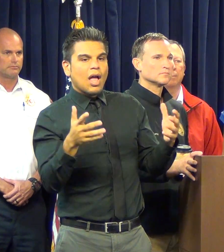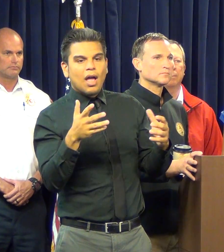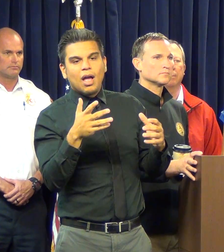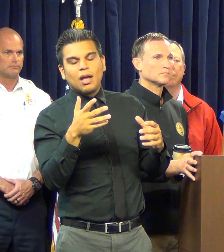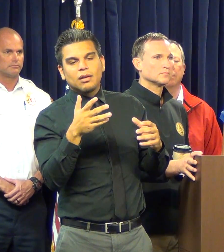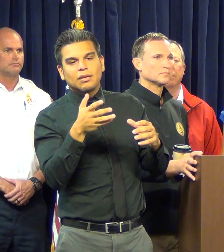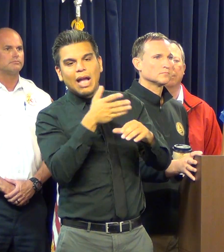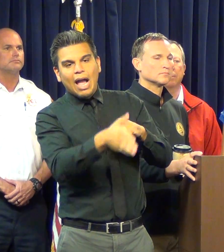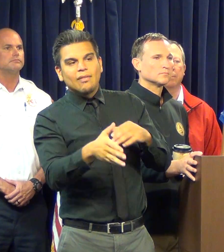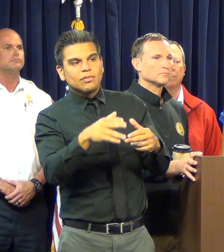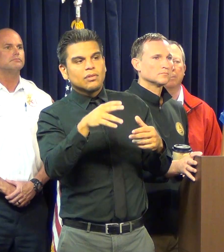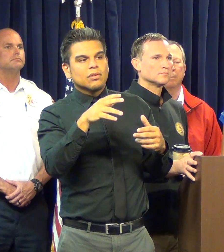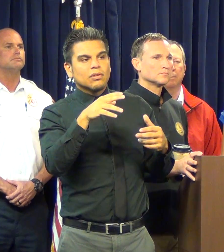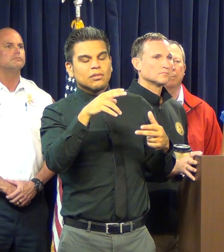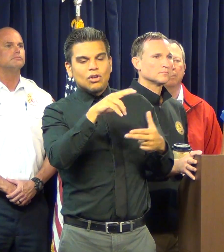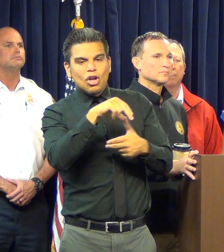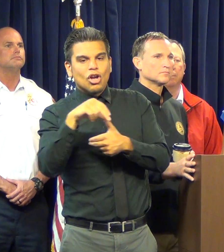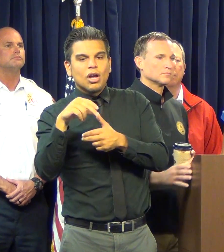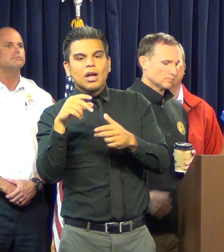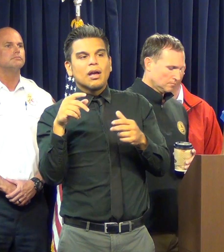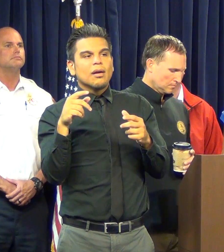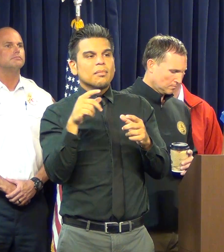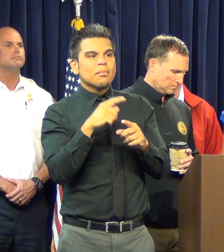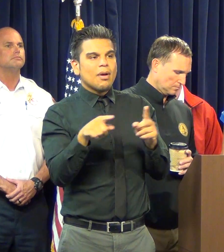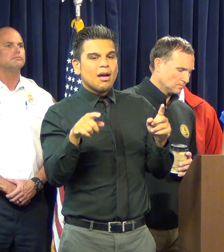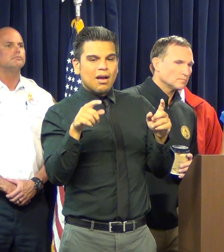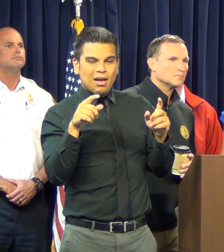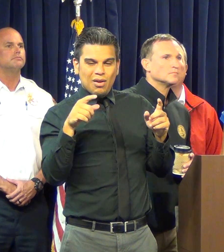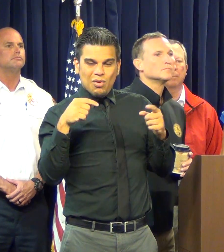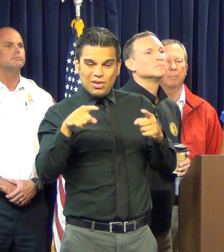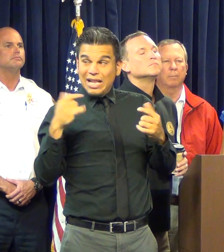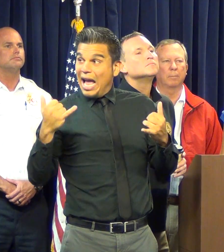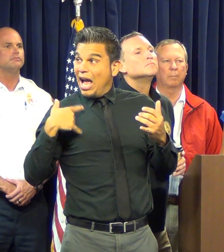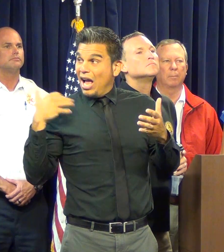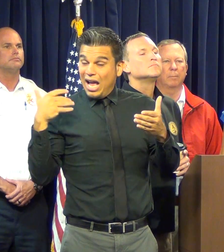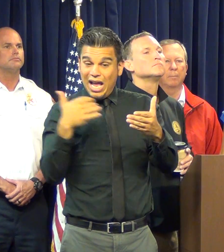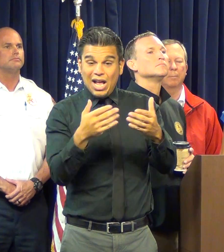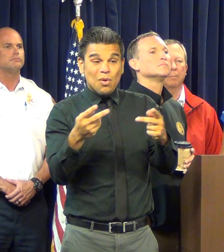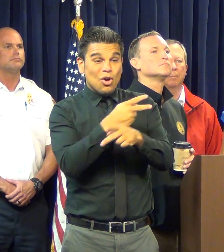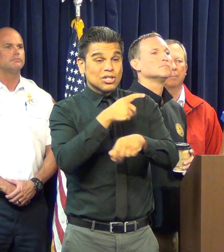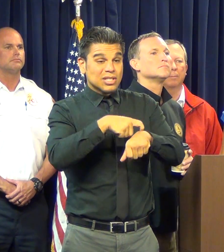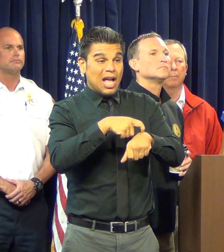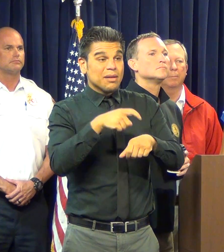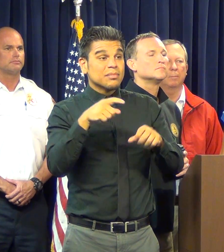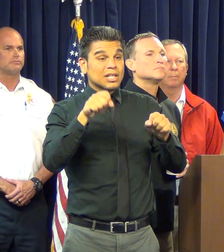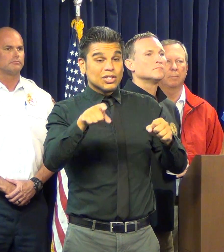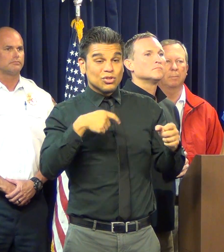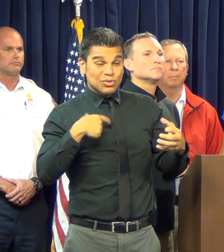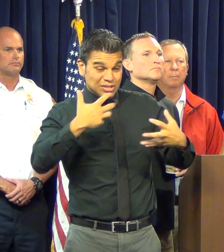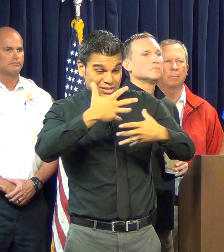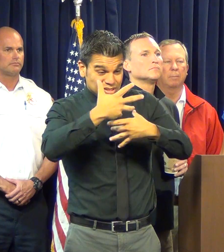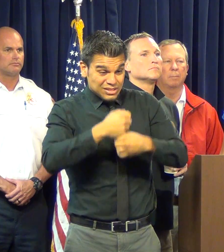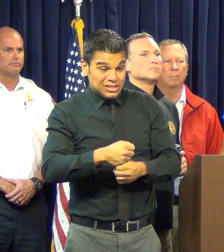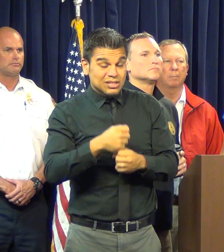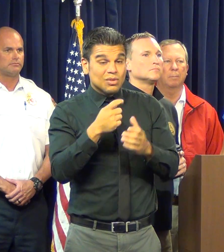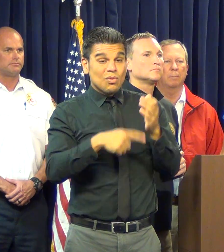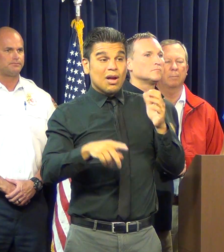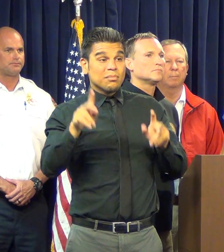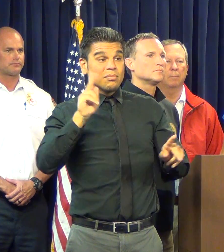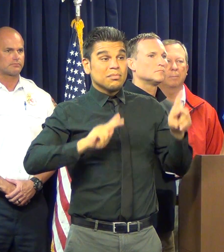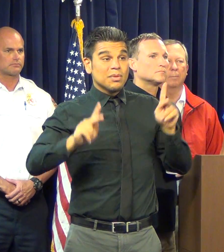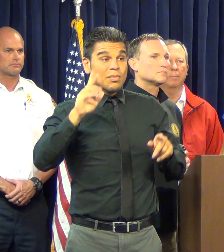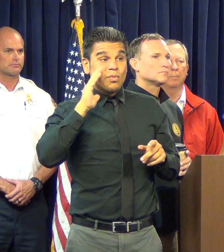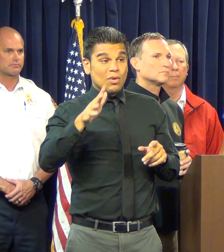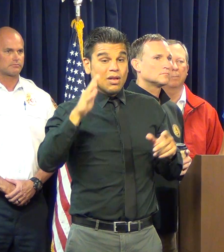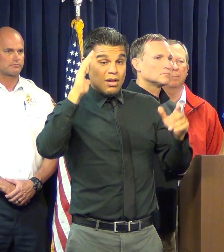we're approaching what's going to happen. Can you summarize again what the people at home that stayed here, what they're going to be experiencing